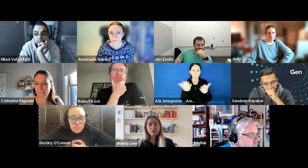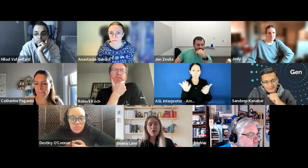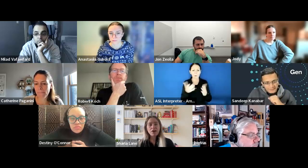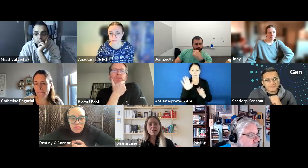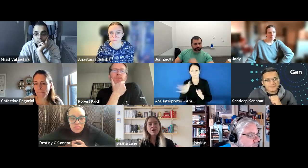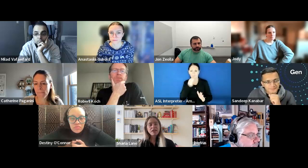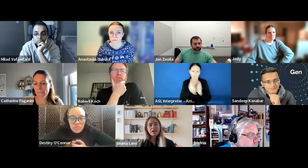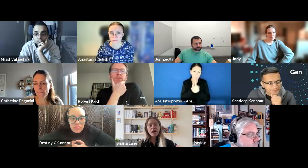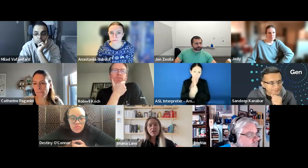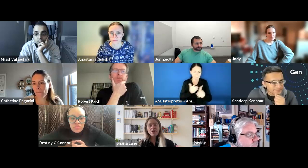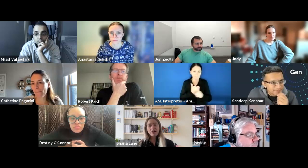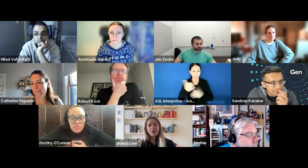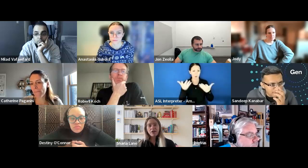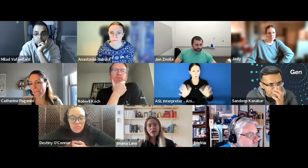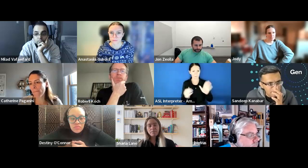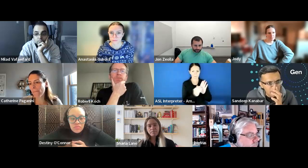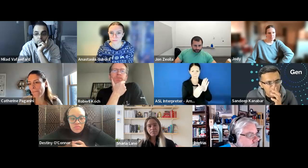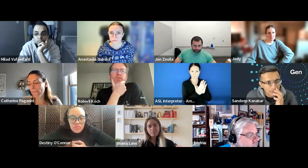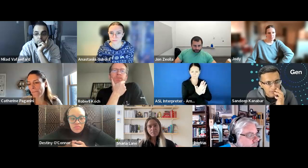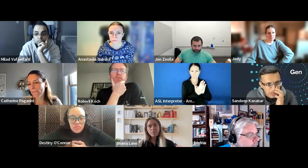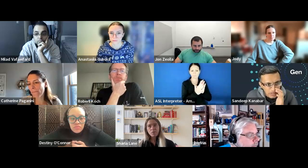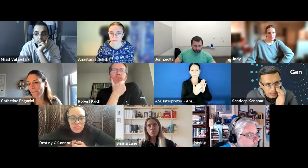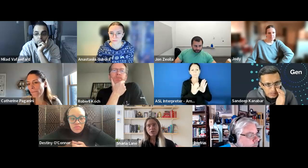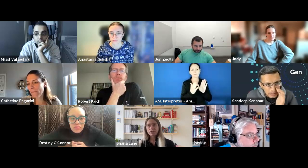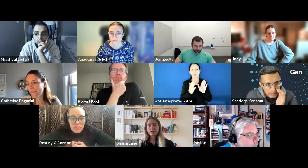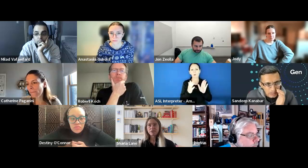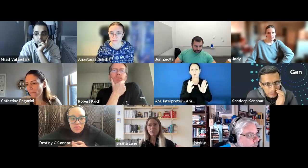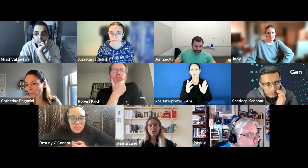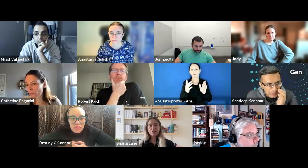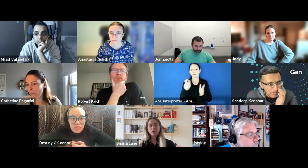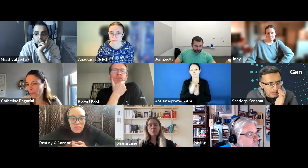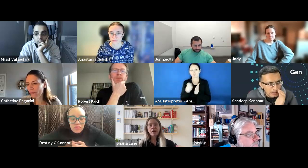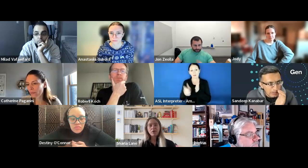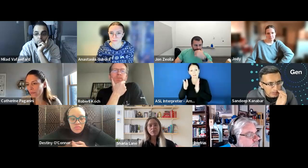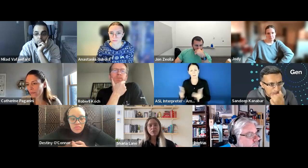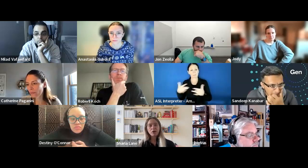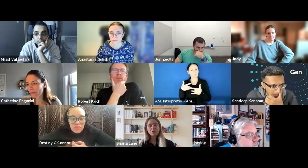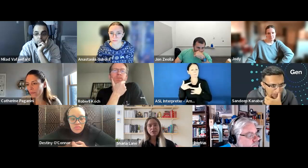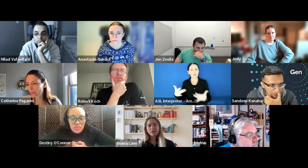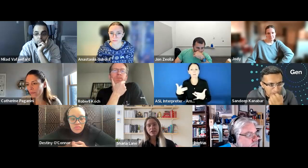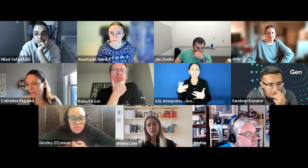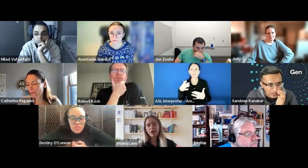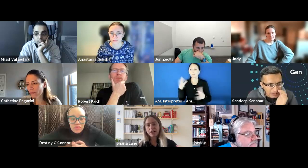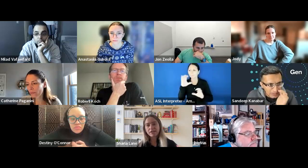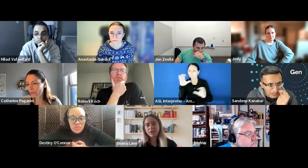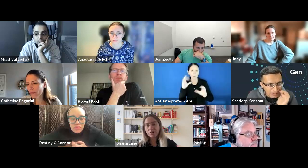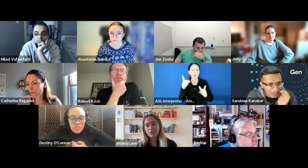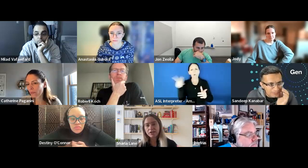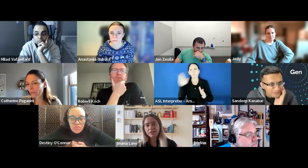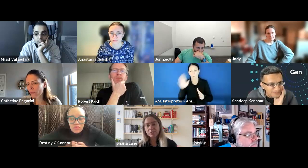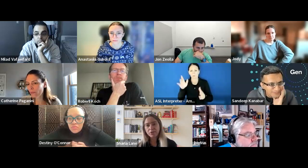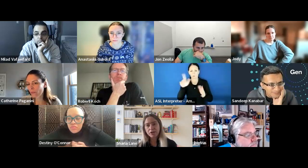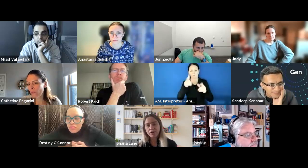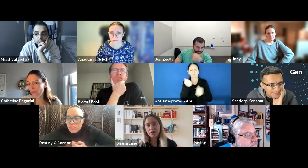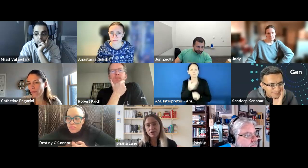are experts on. And then what journalists look for, you know, they'll write out a few questions. And I guess I can click